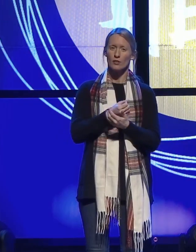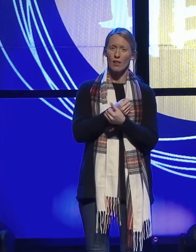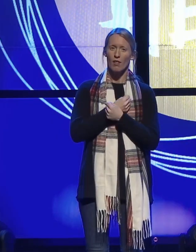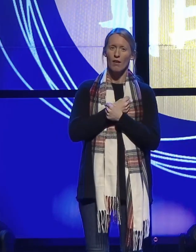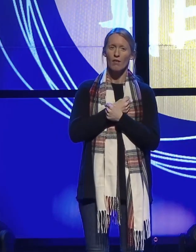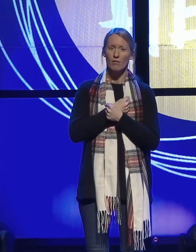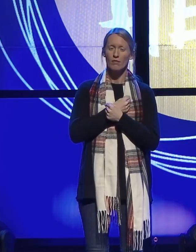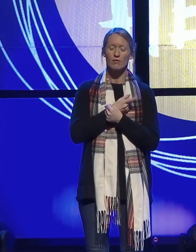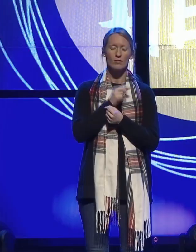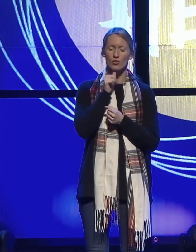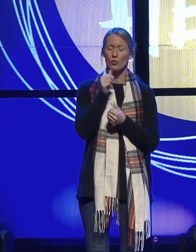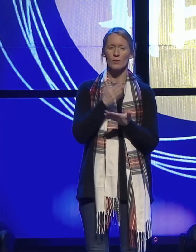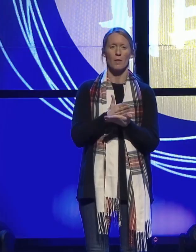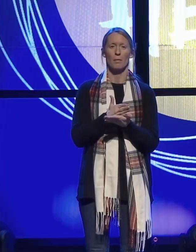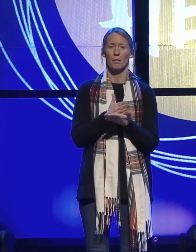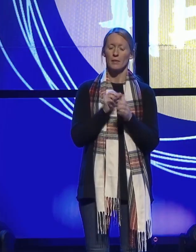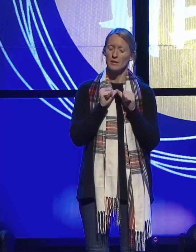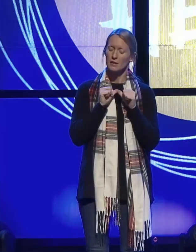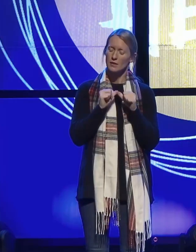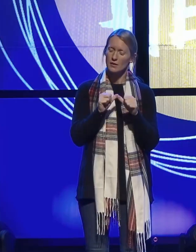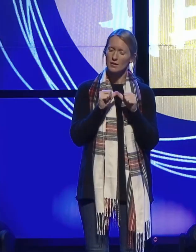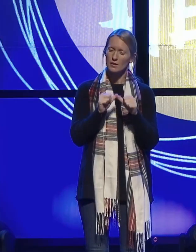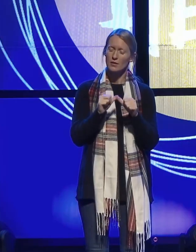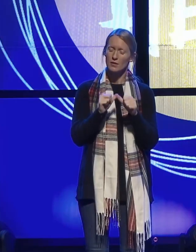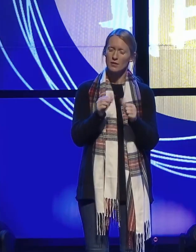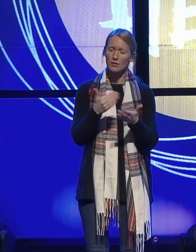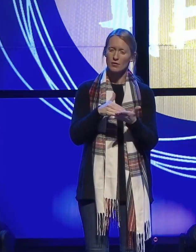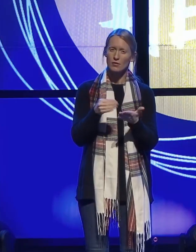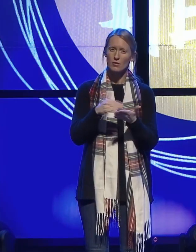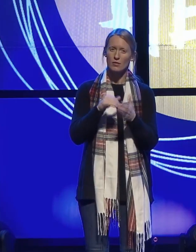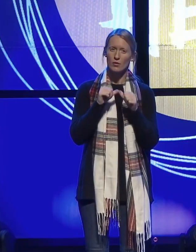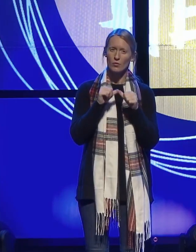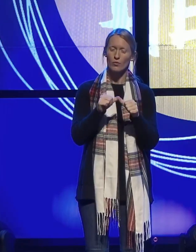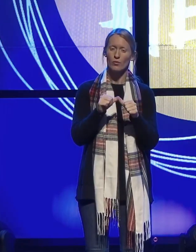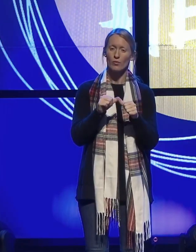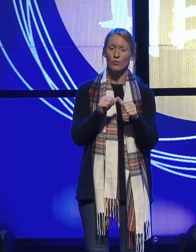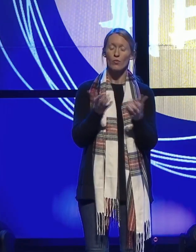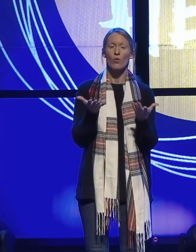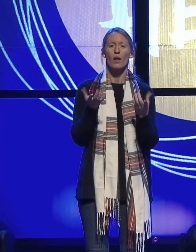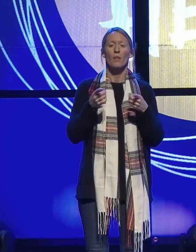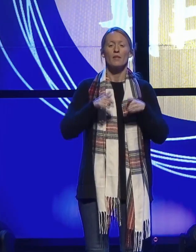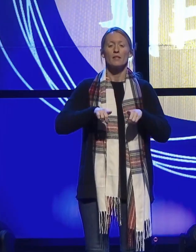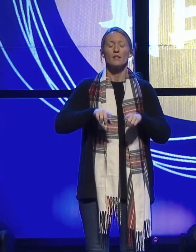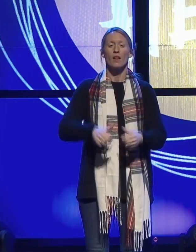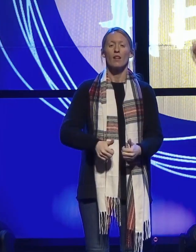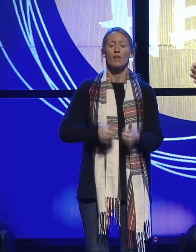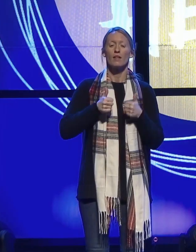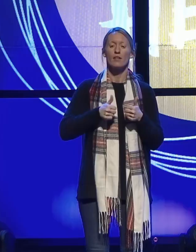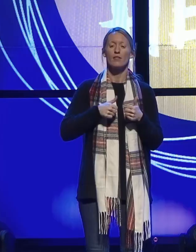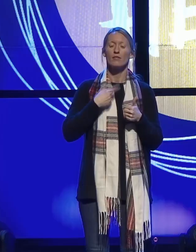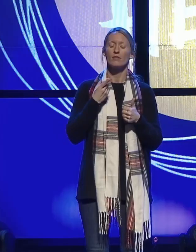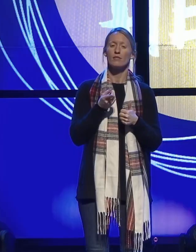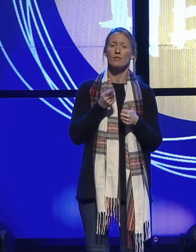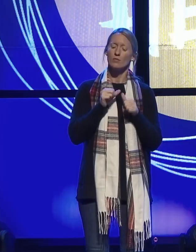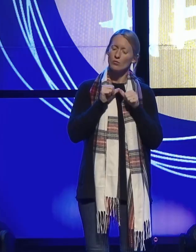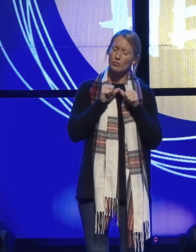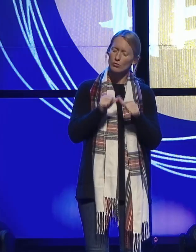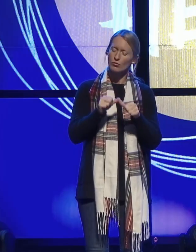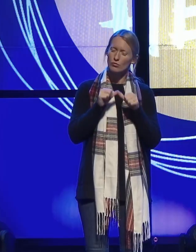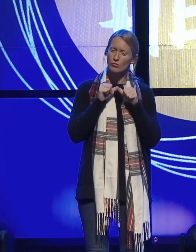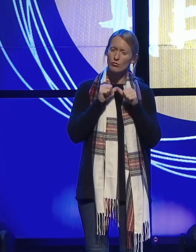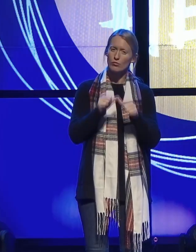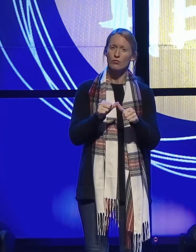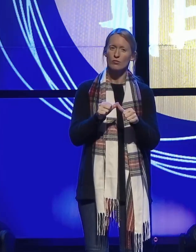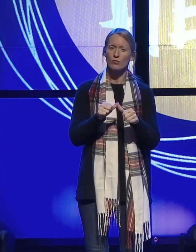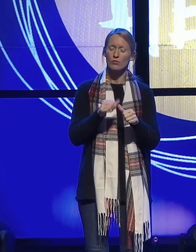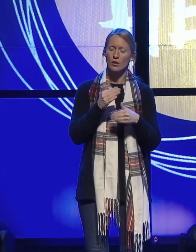stop. And you know what happens when we live in that way? When we persevere, when we keep moving forward, even when